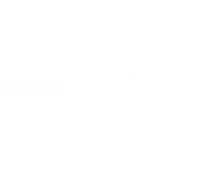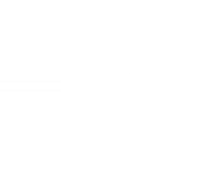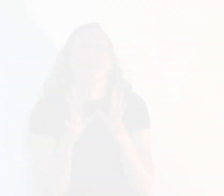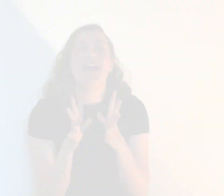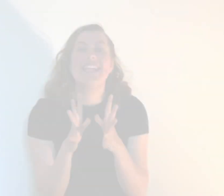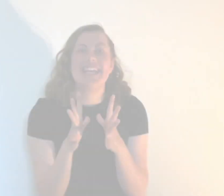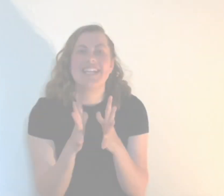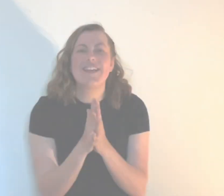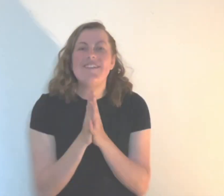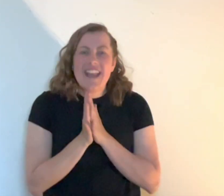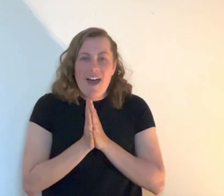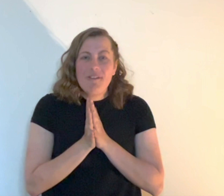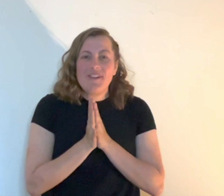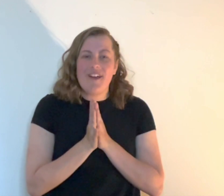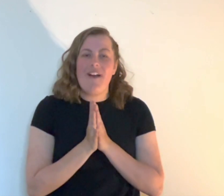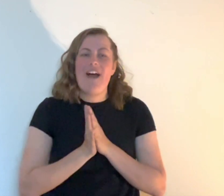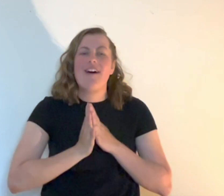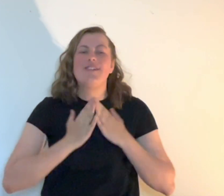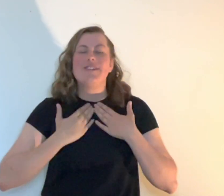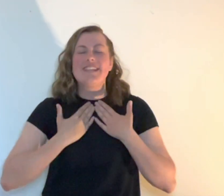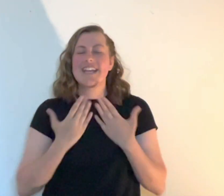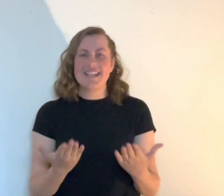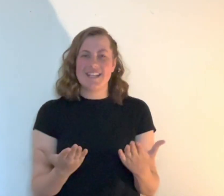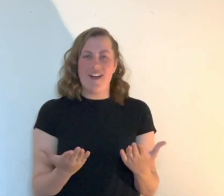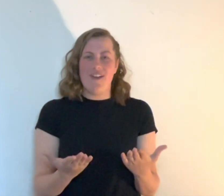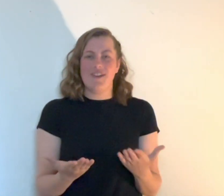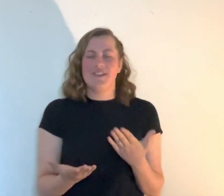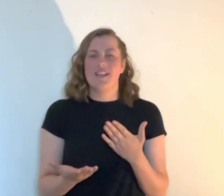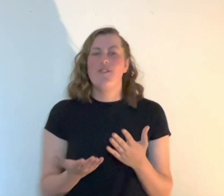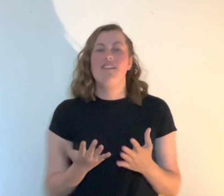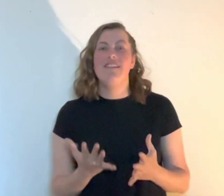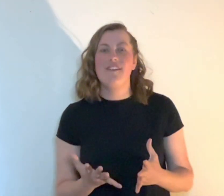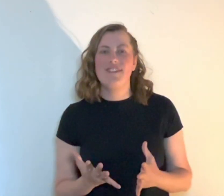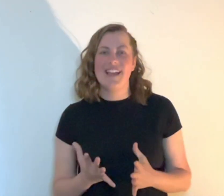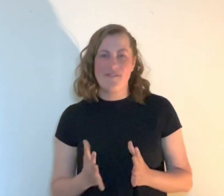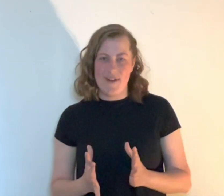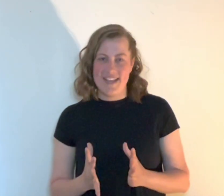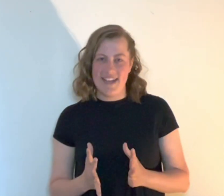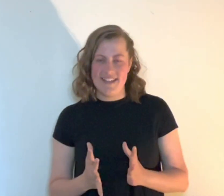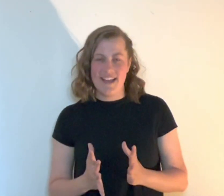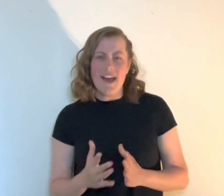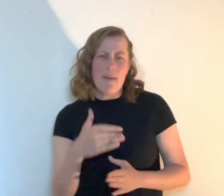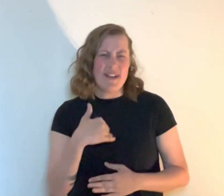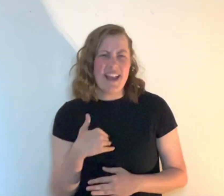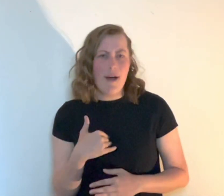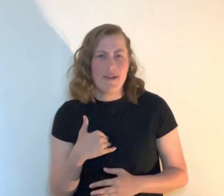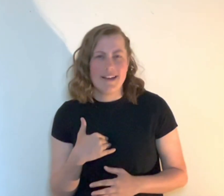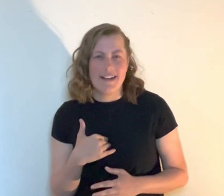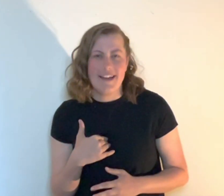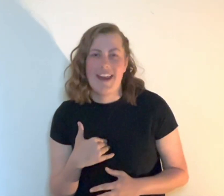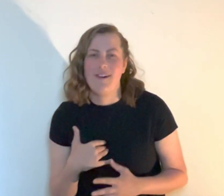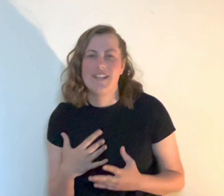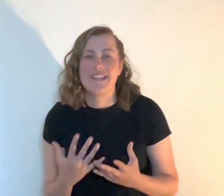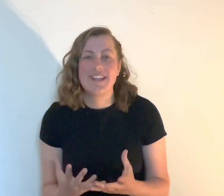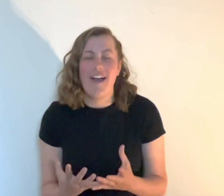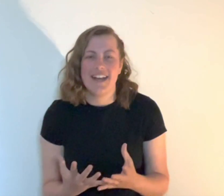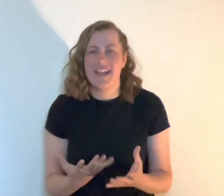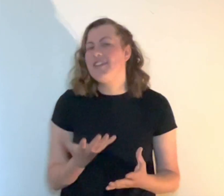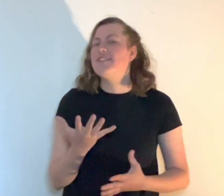Amazing, so now you know how to sing the song using your lovely voices But now we're going to learn how to sign it using